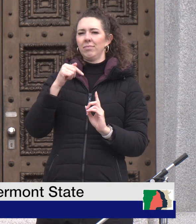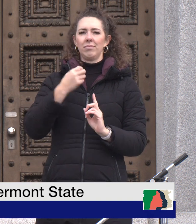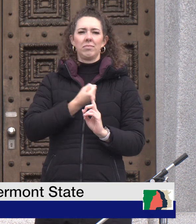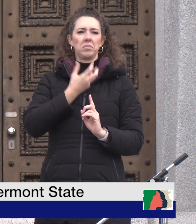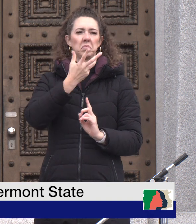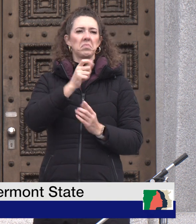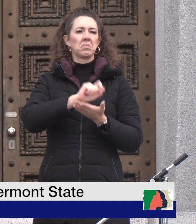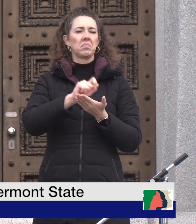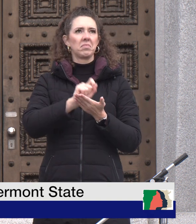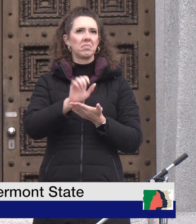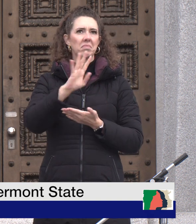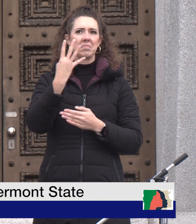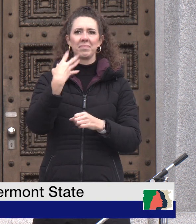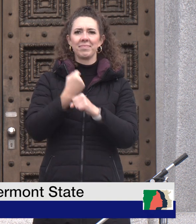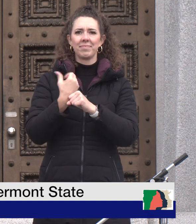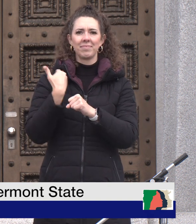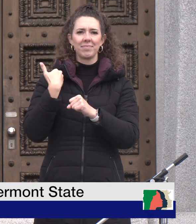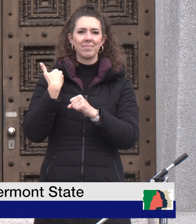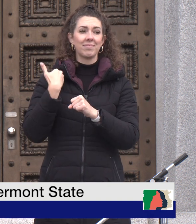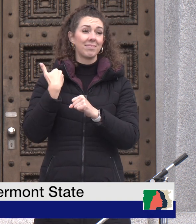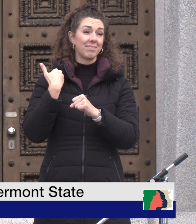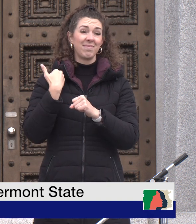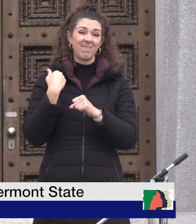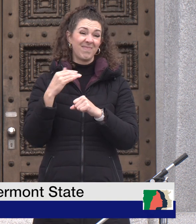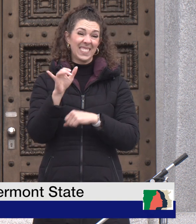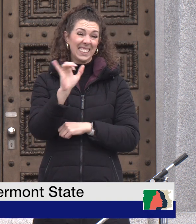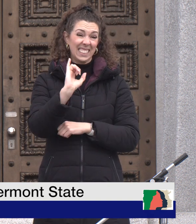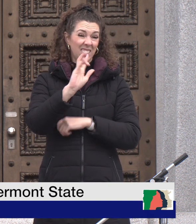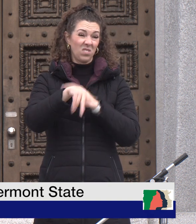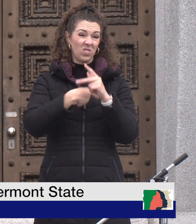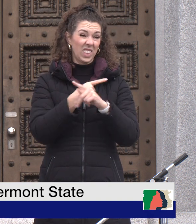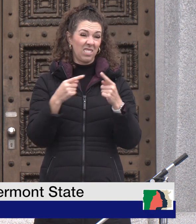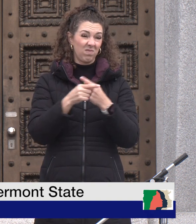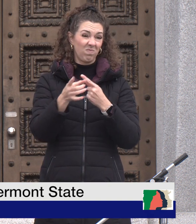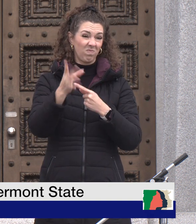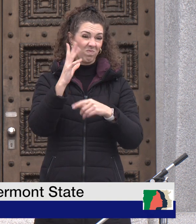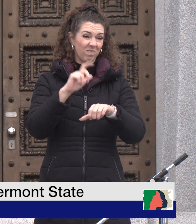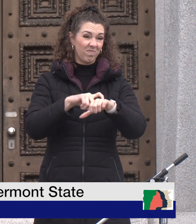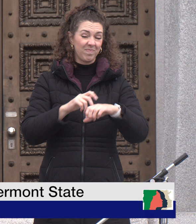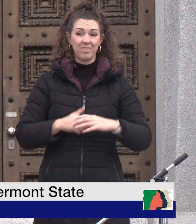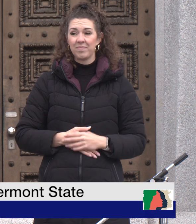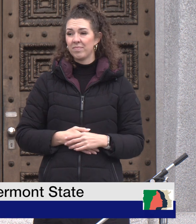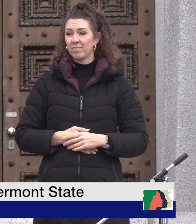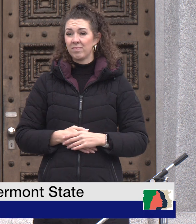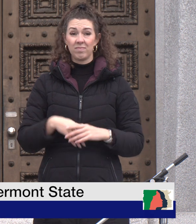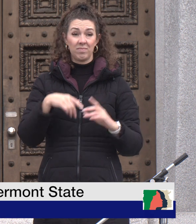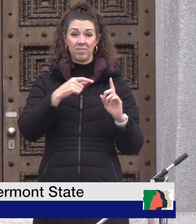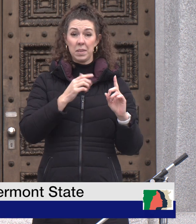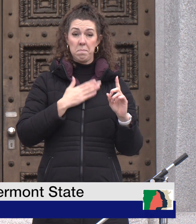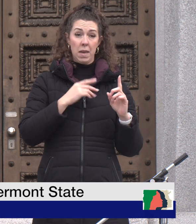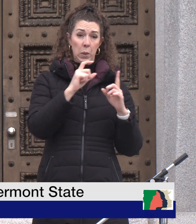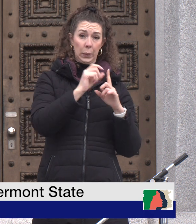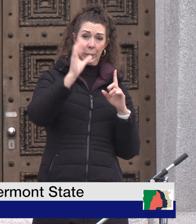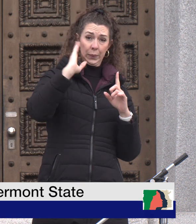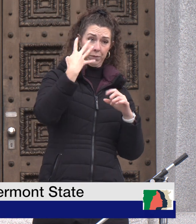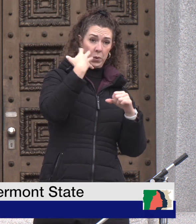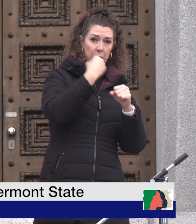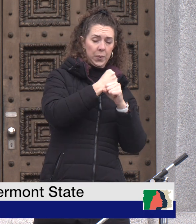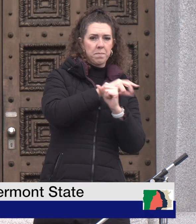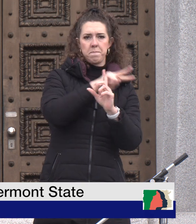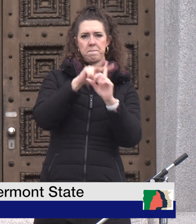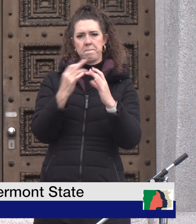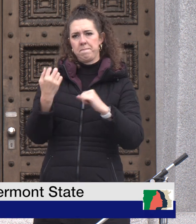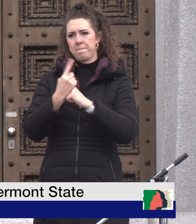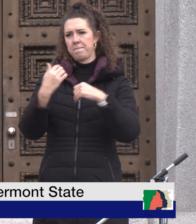about 4 years ago, back when we were in a similar crisis, and it remains relevant today.